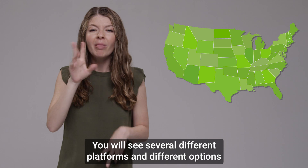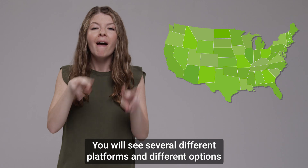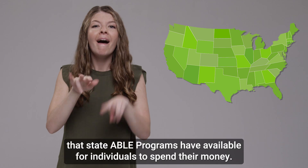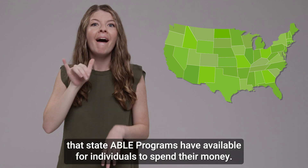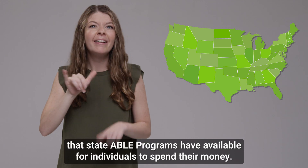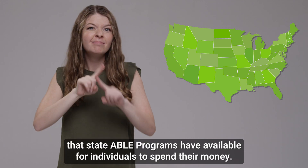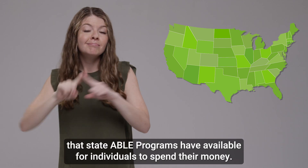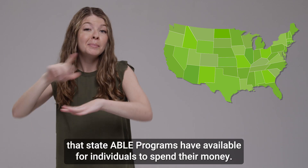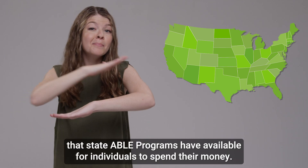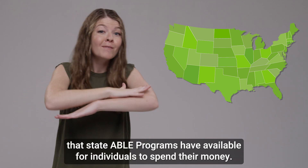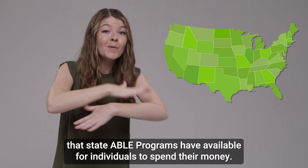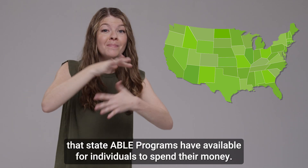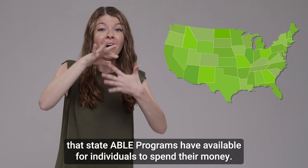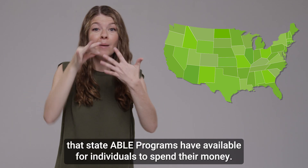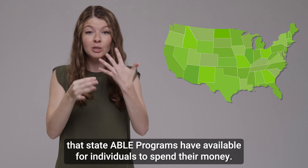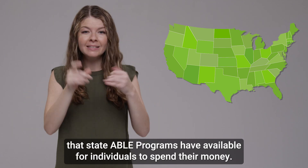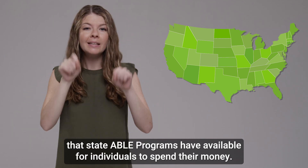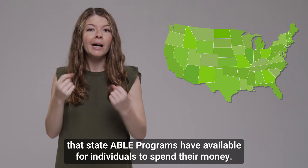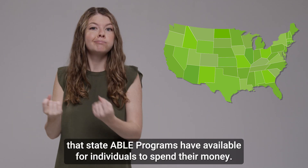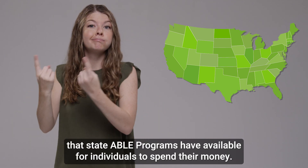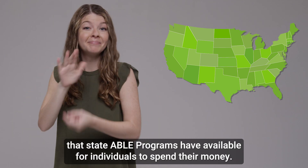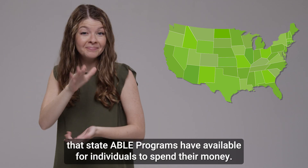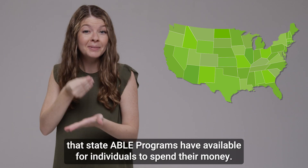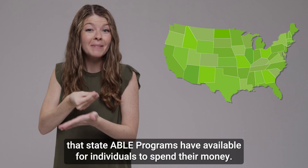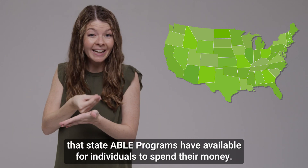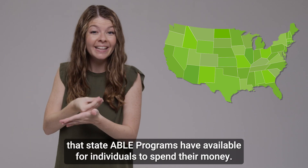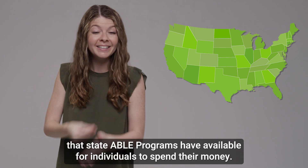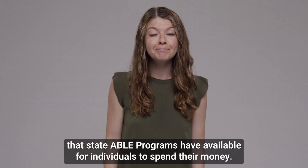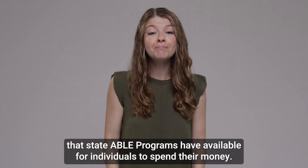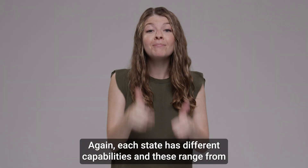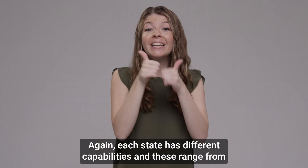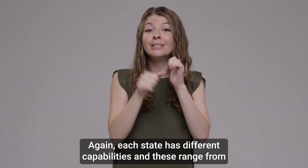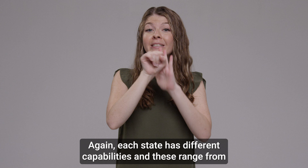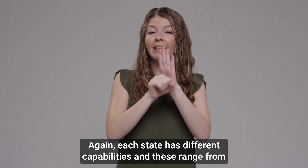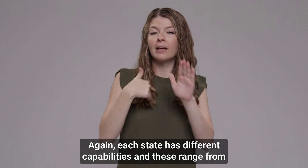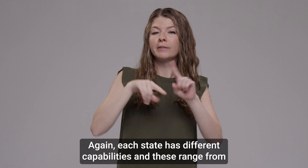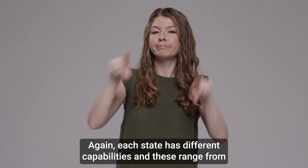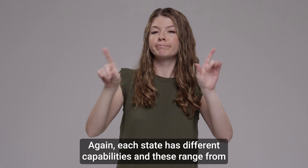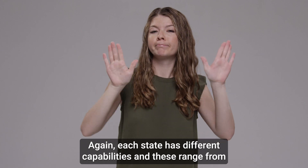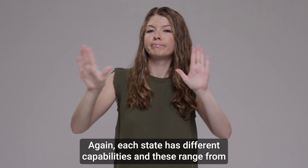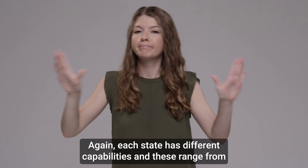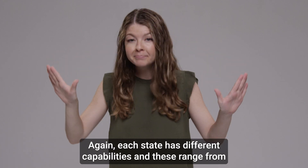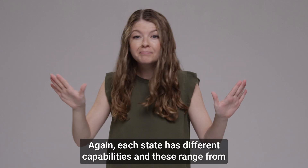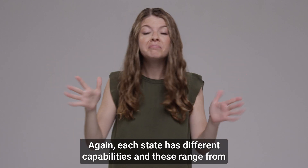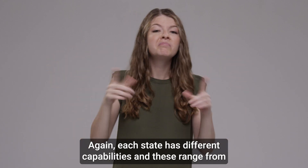options that state ABLE programs have available for individuals to spend their money. Again, each state has